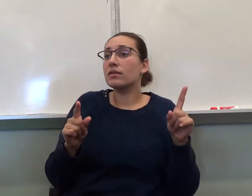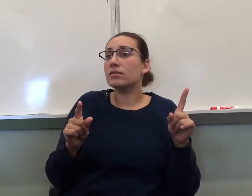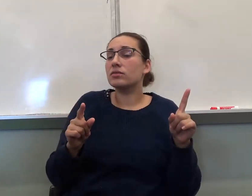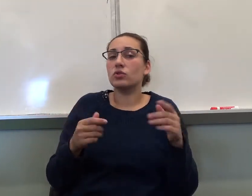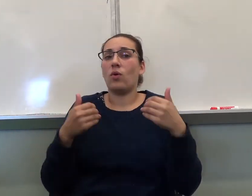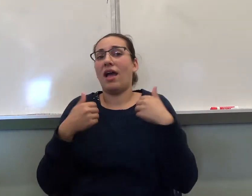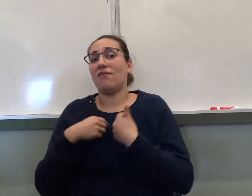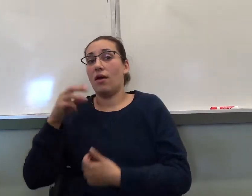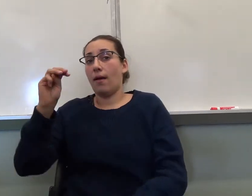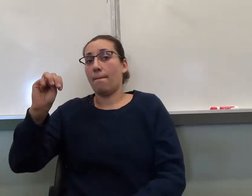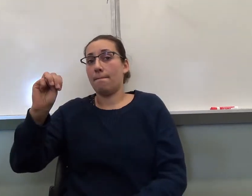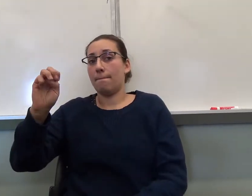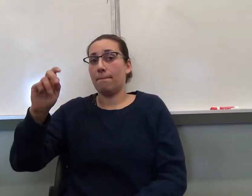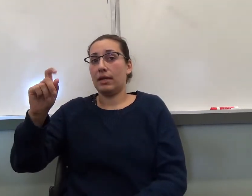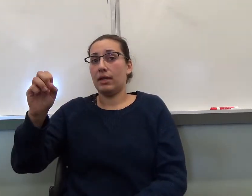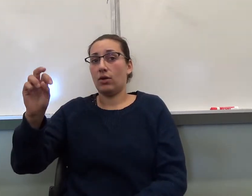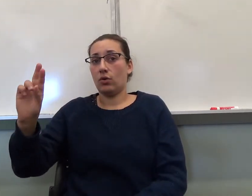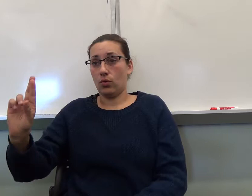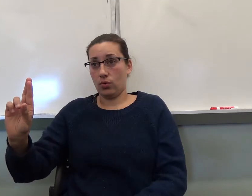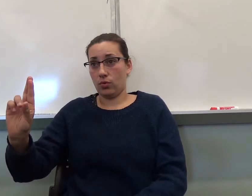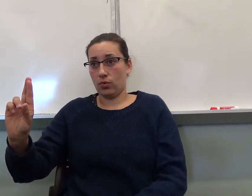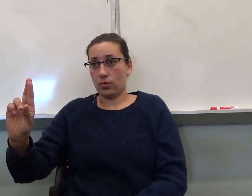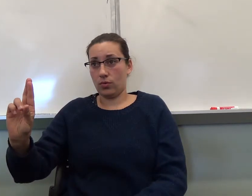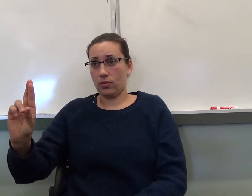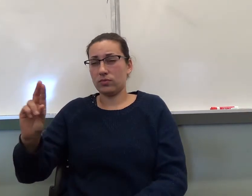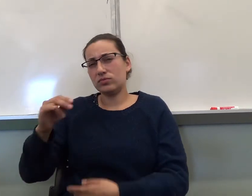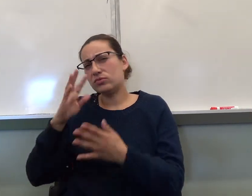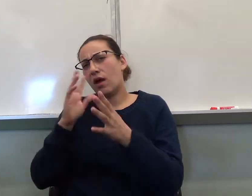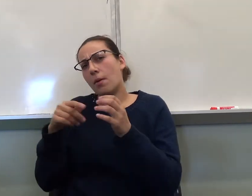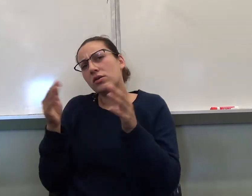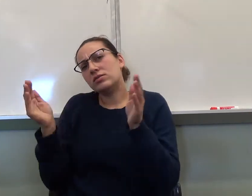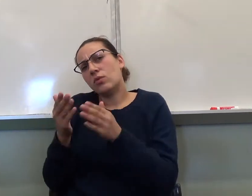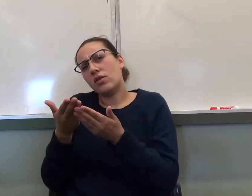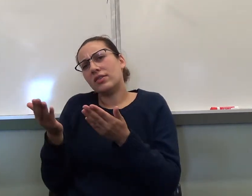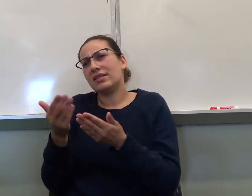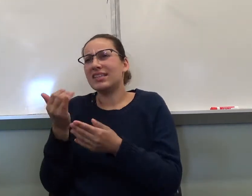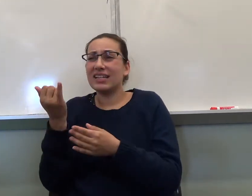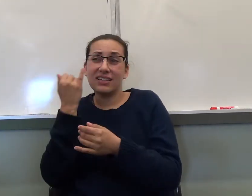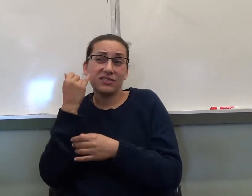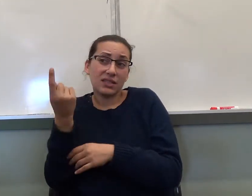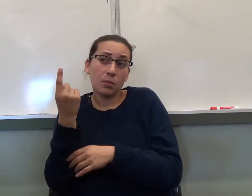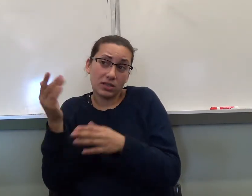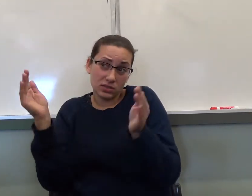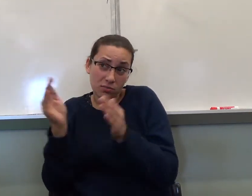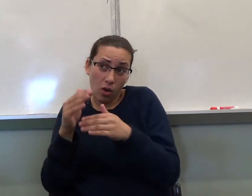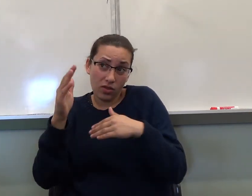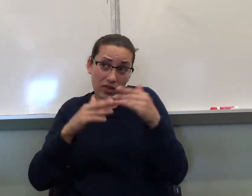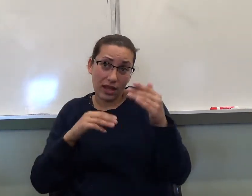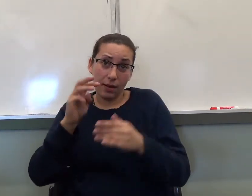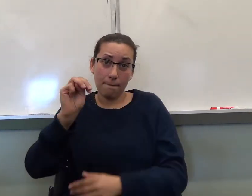meter. Now you start talking about things that are smaller than a meter. And the first one smaller is called a